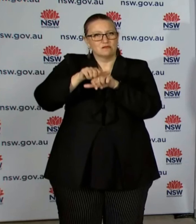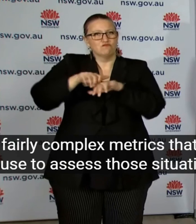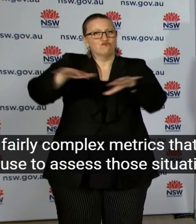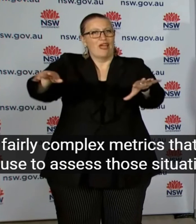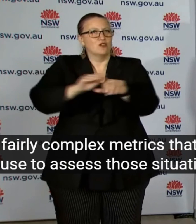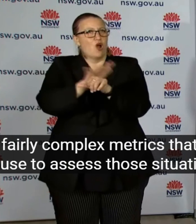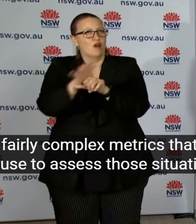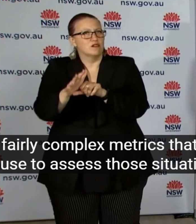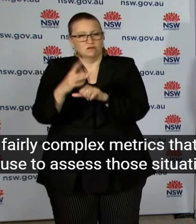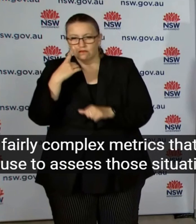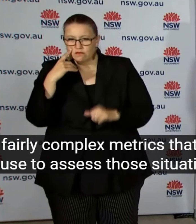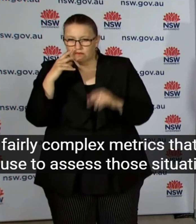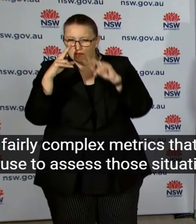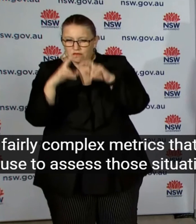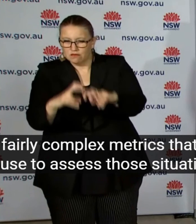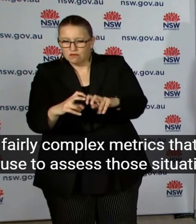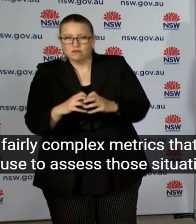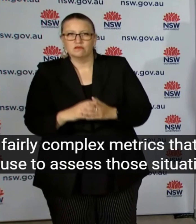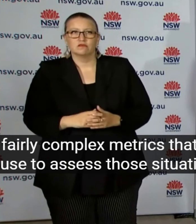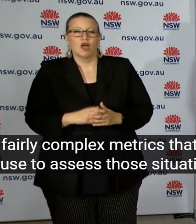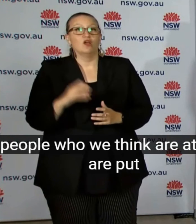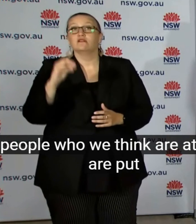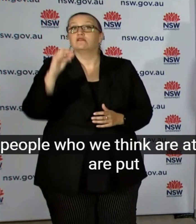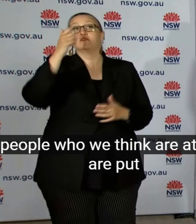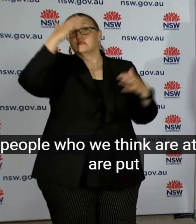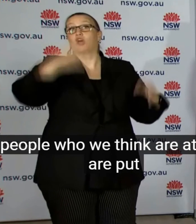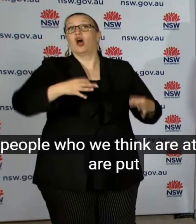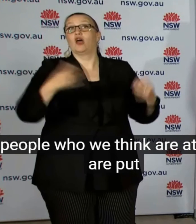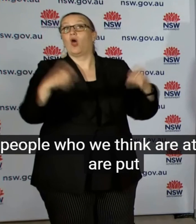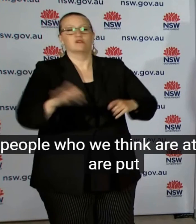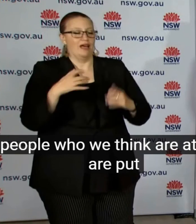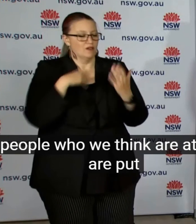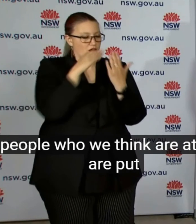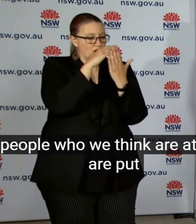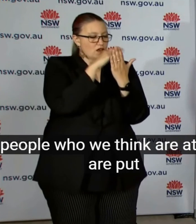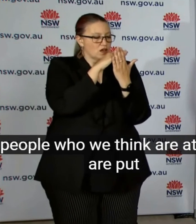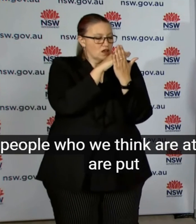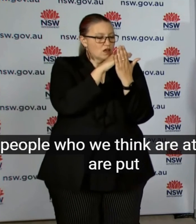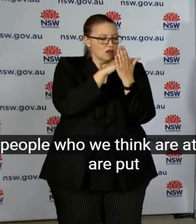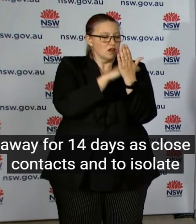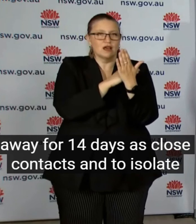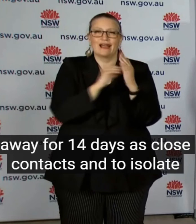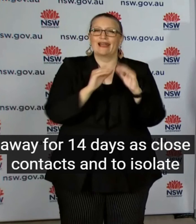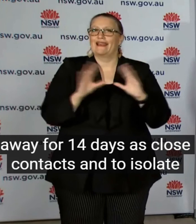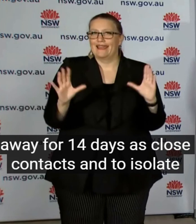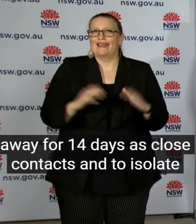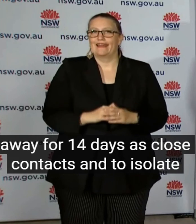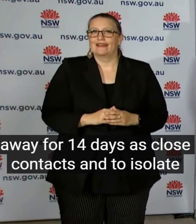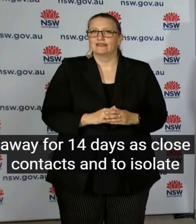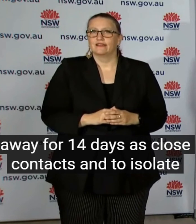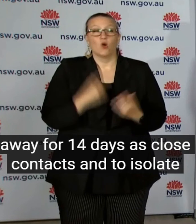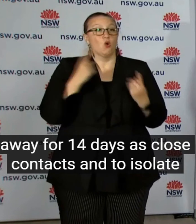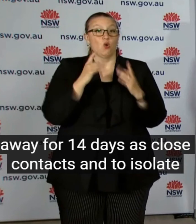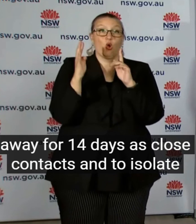situations. People who we think are at risk are put away for 14 days as close contacts and